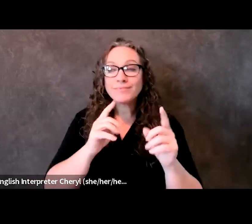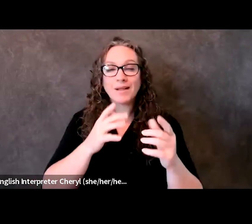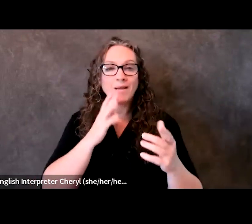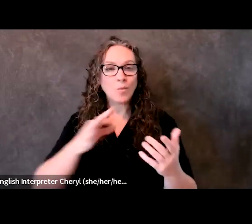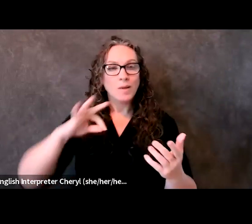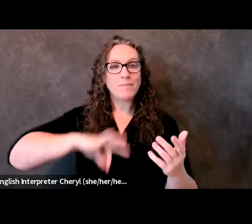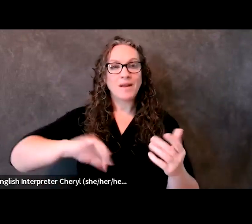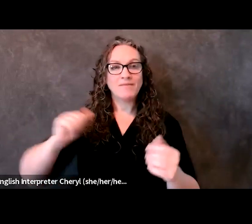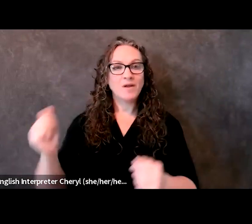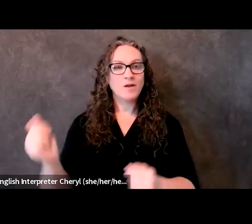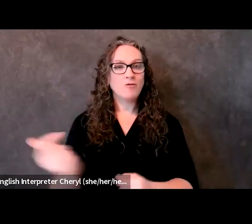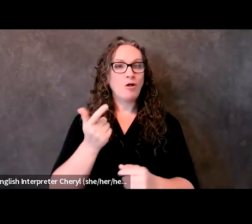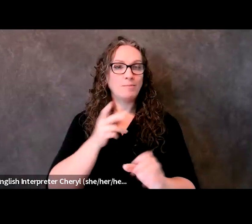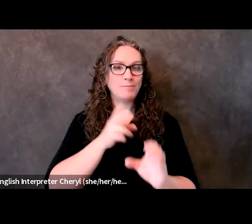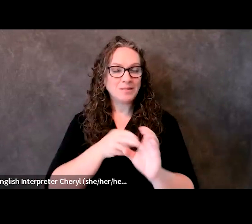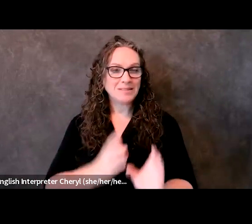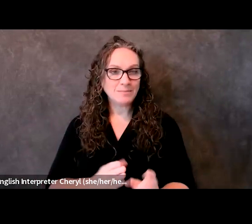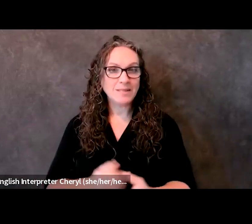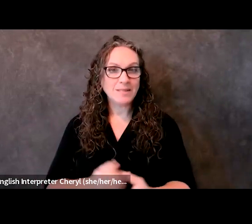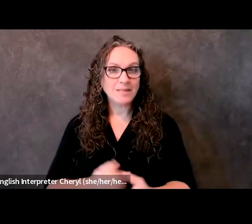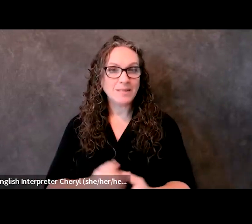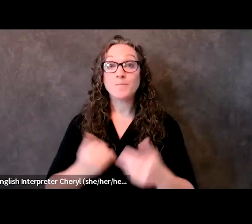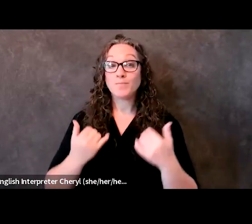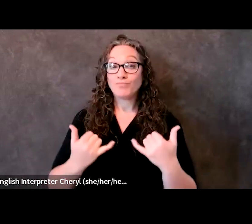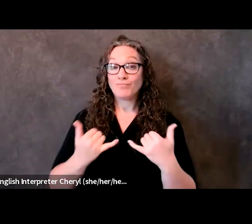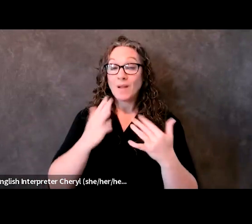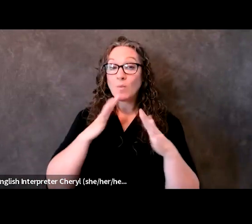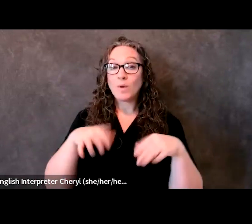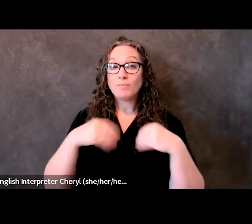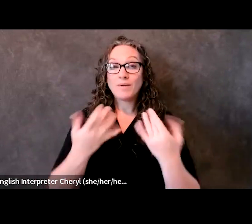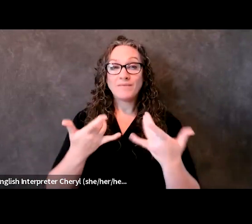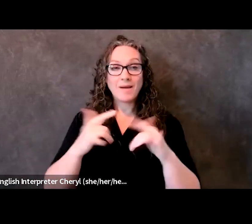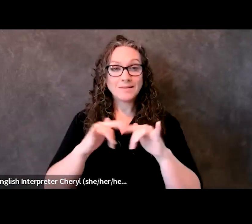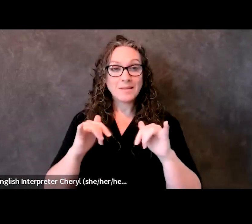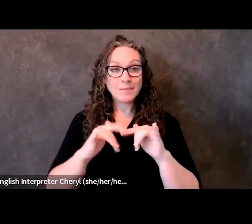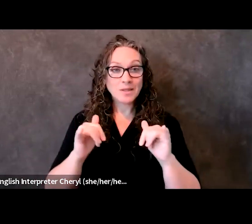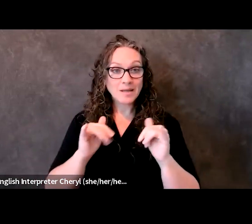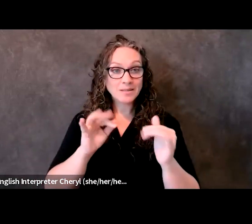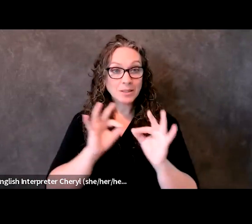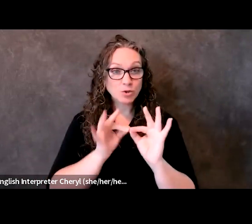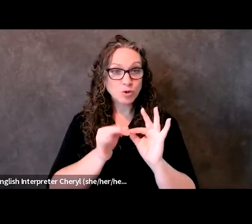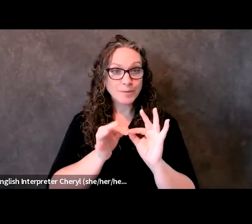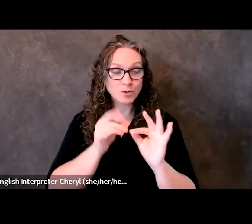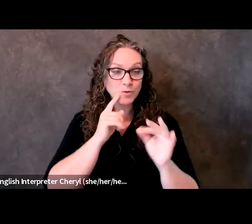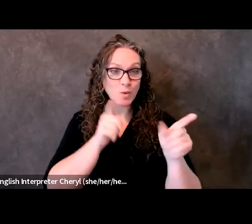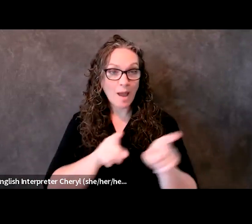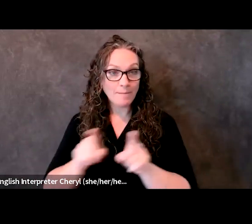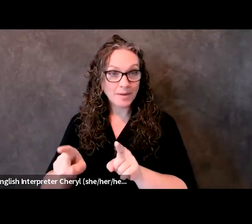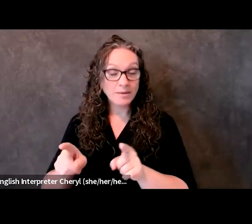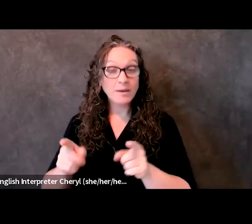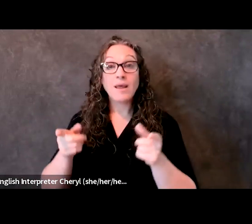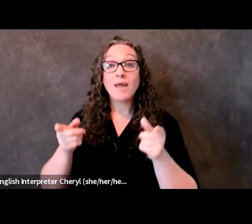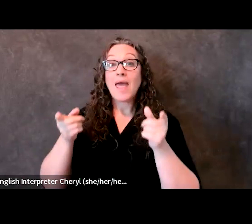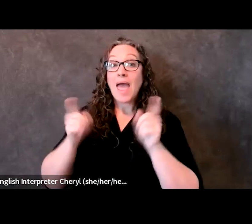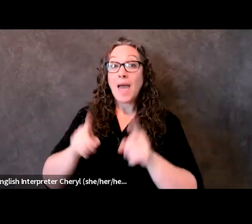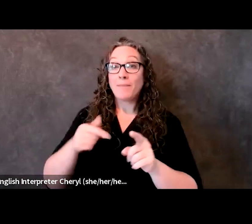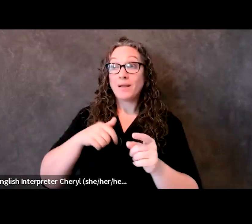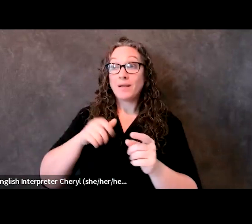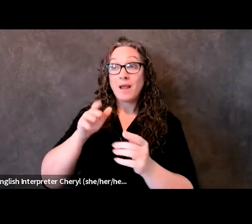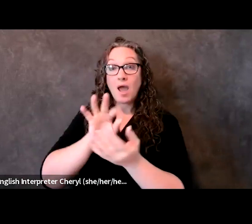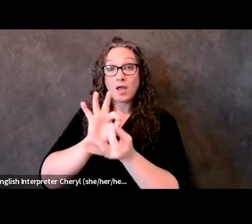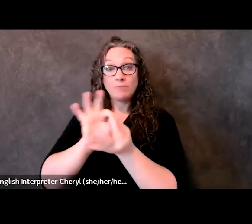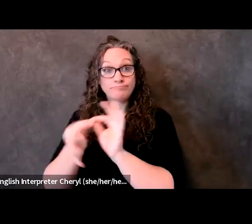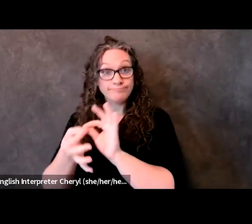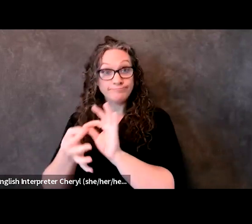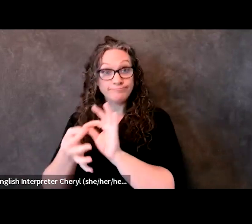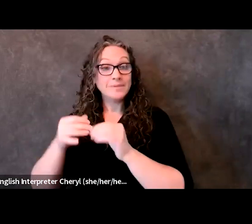For today, we are going to be using simultaneously interpretation to create this space. So when I finish saying this in Spanish, we are going to turn